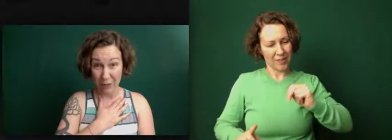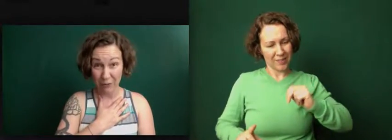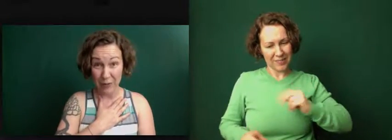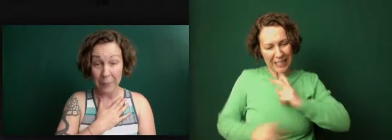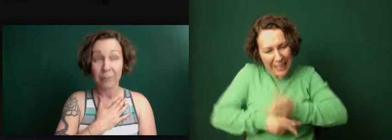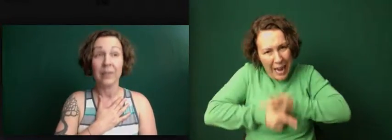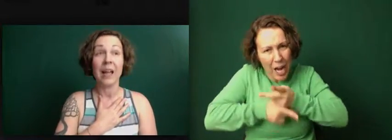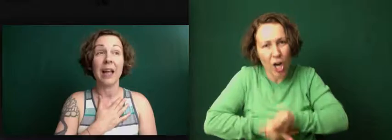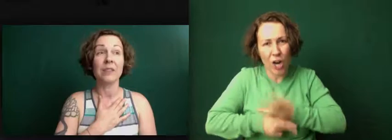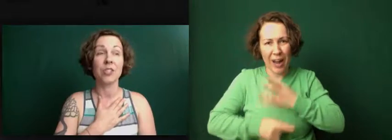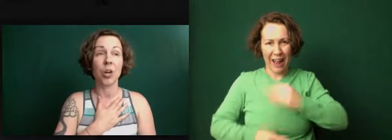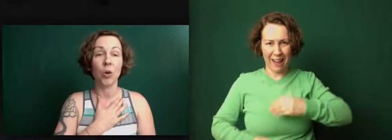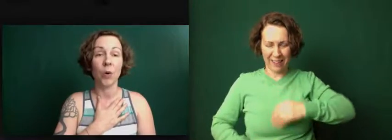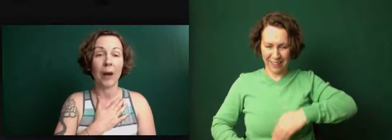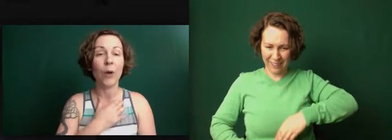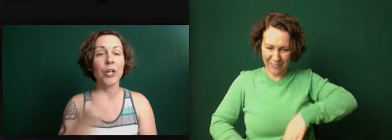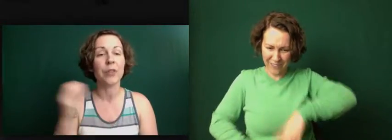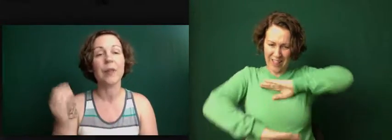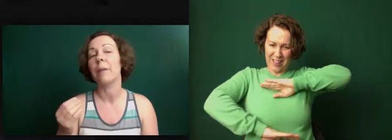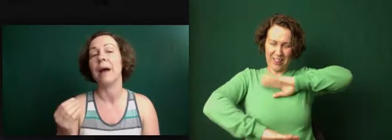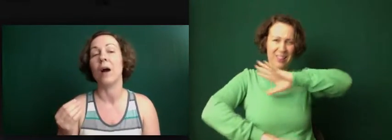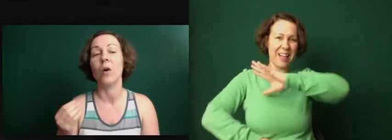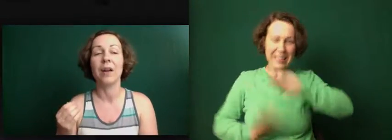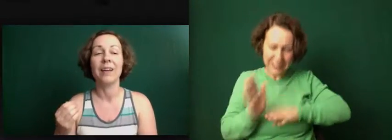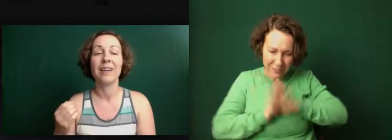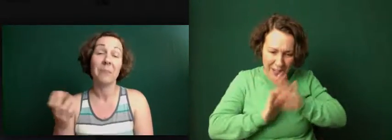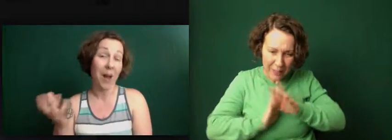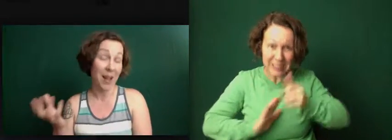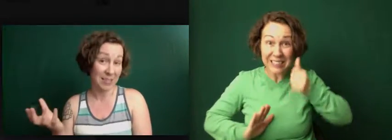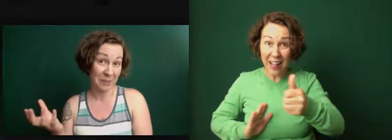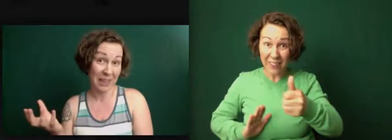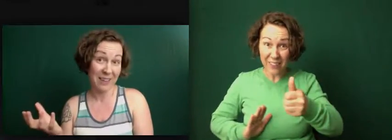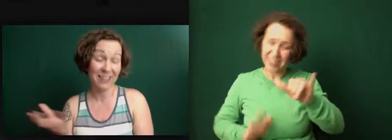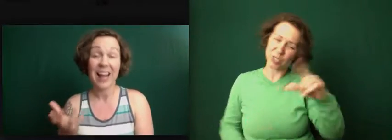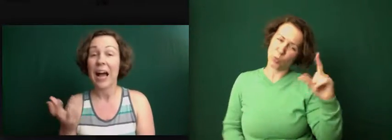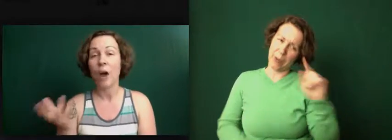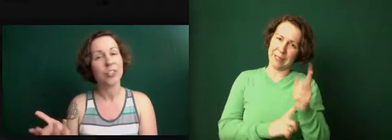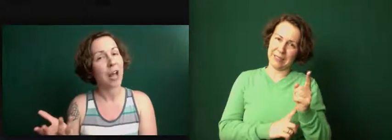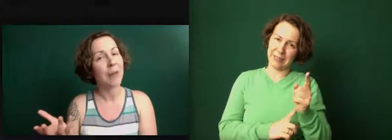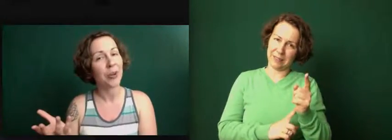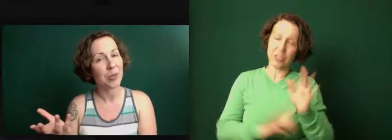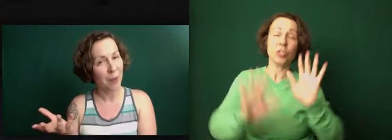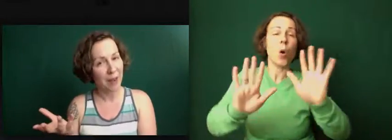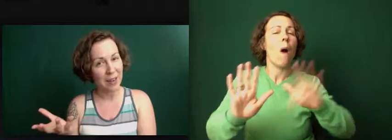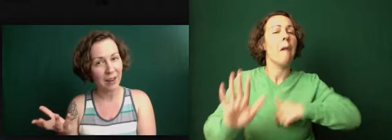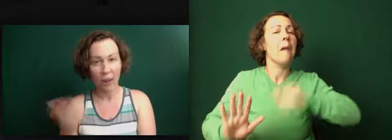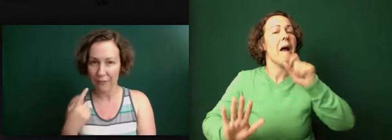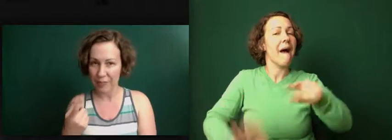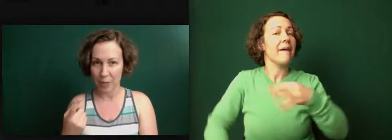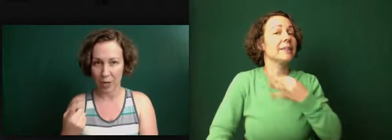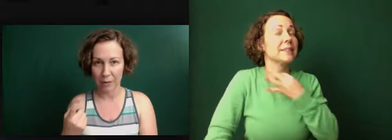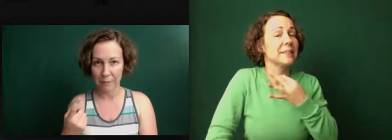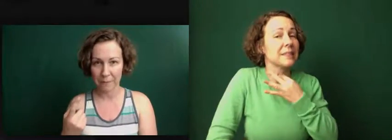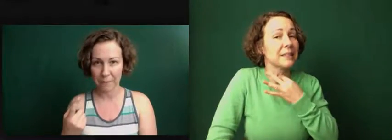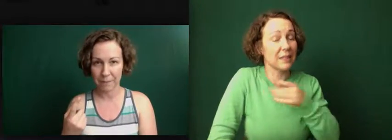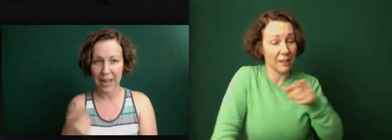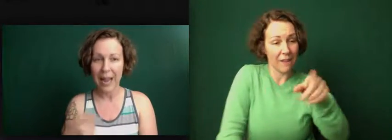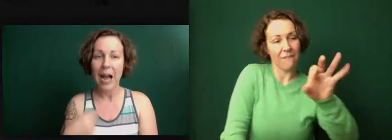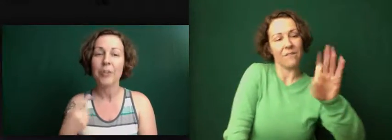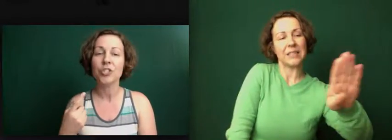care of yourself. And so I want you to think about, possibly, how much time are you spending on